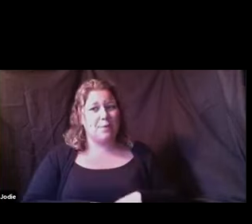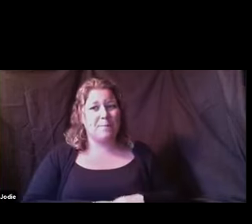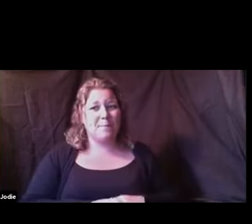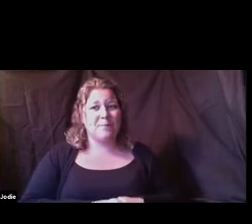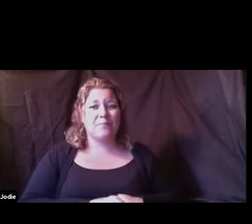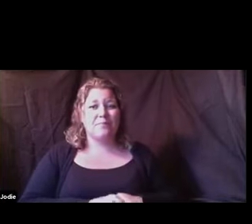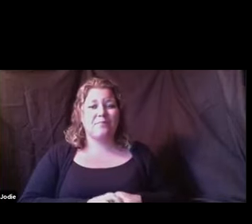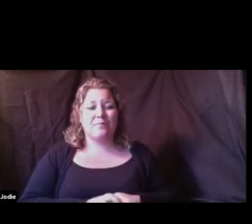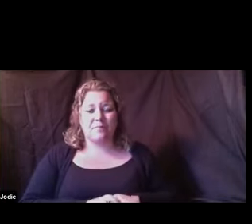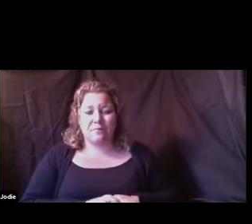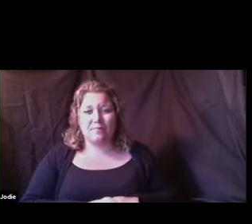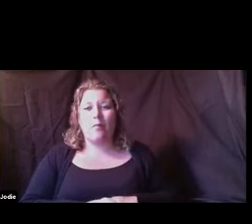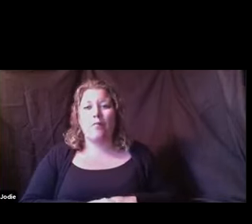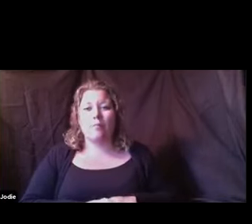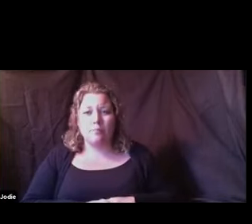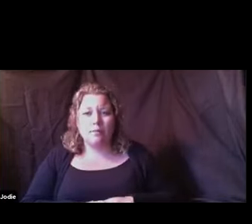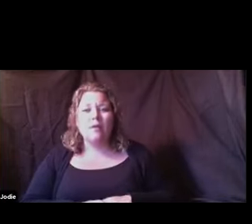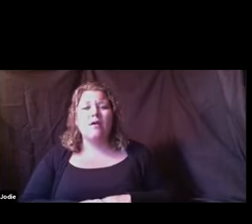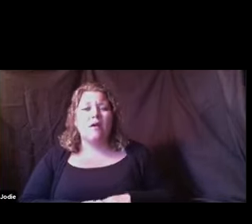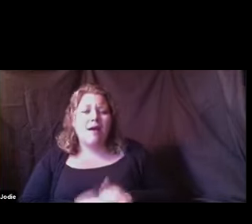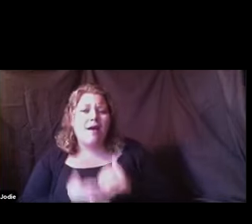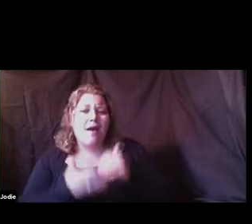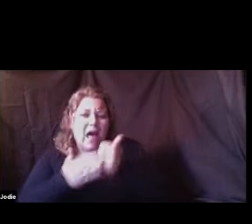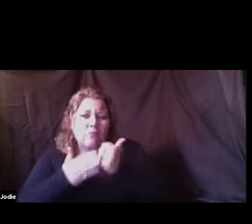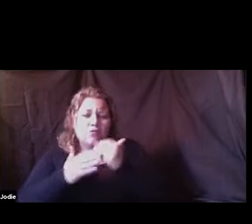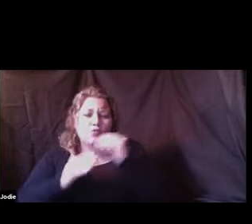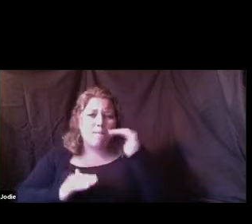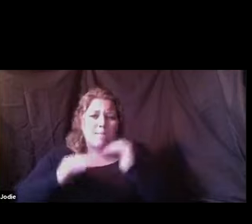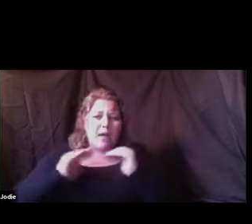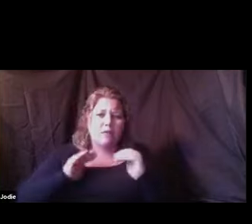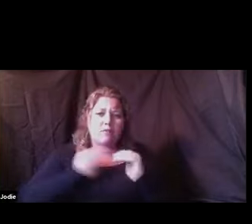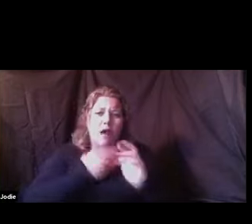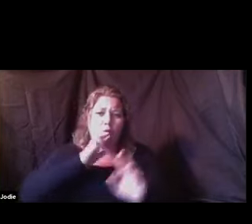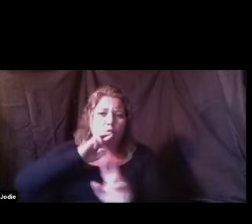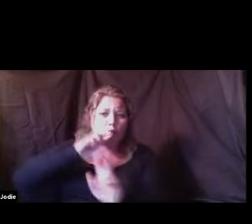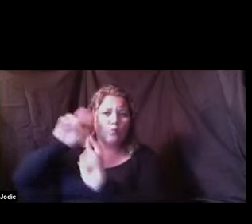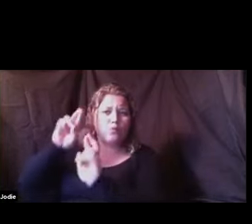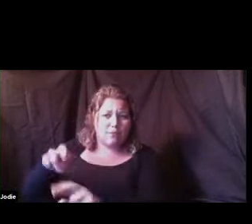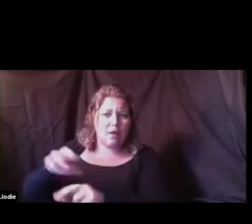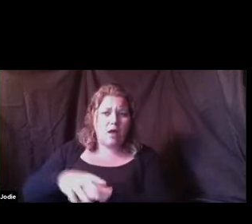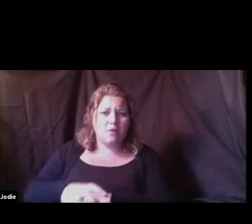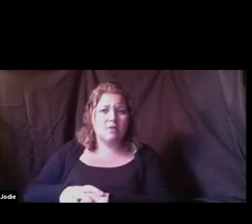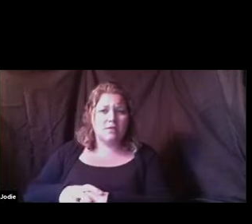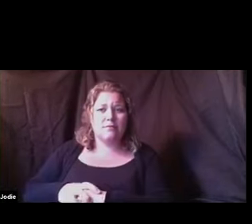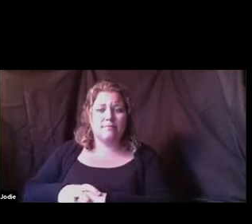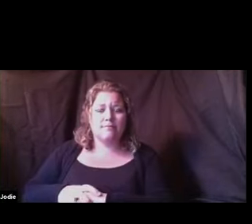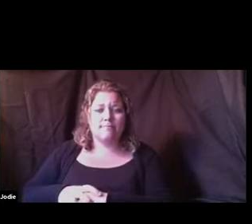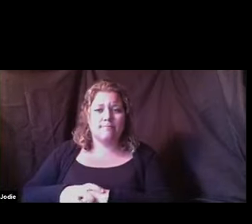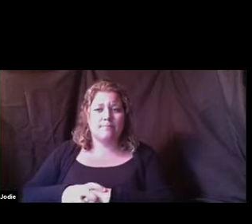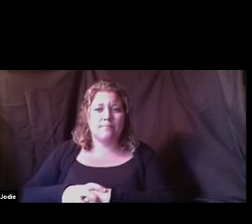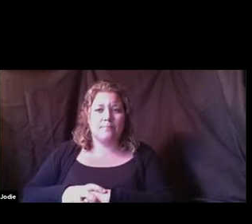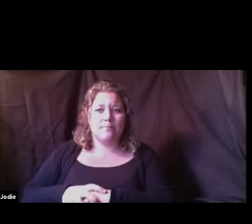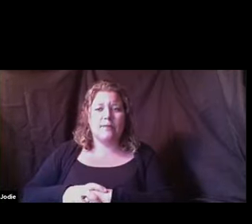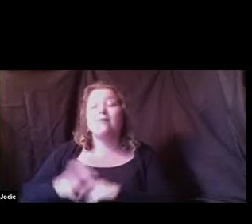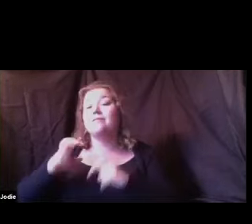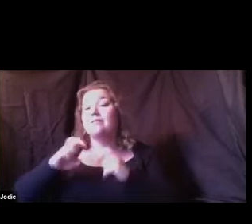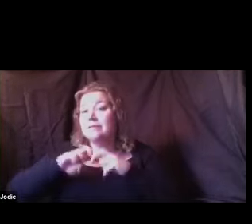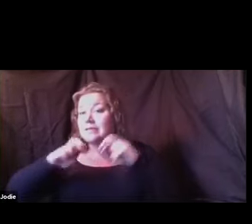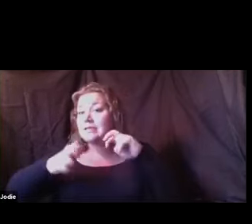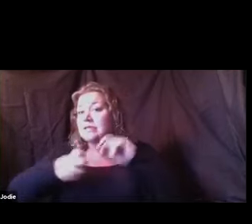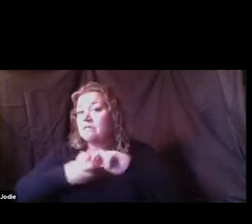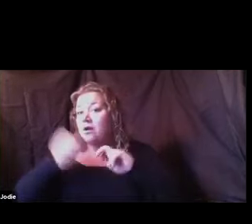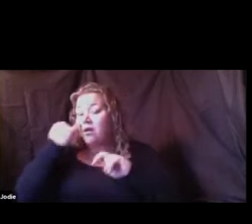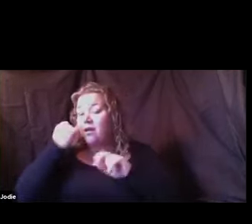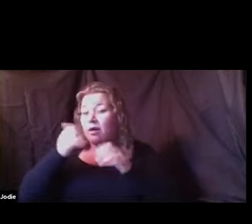helps us balance the response as well, because it is difficult when we have to provide individual